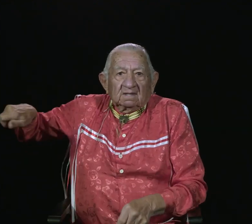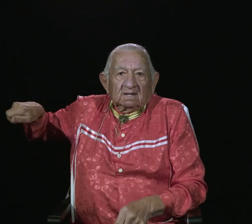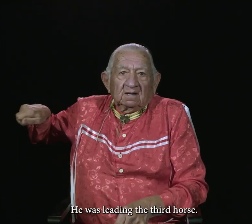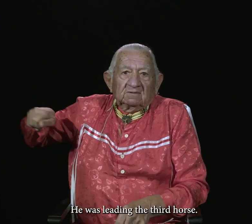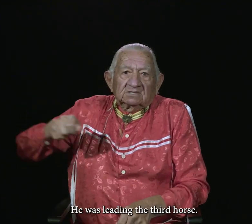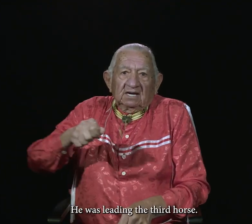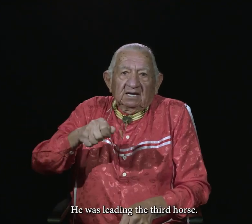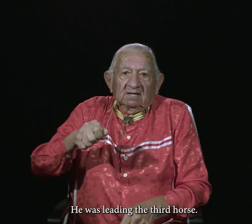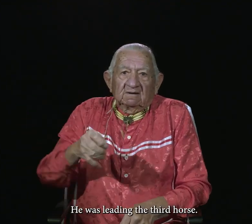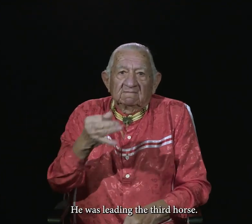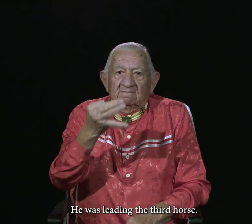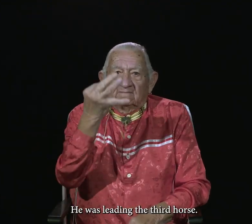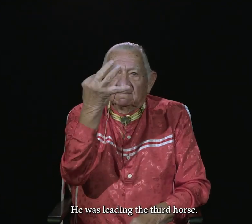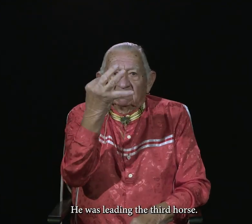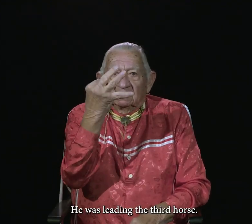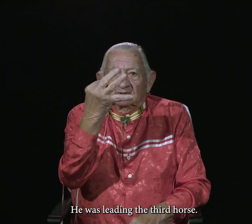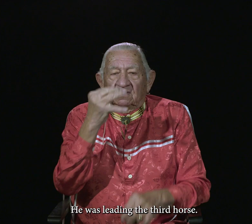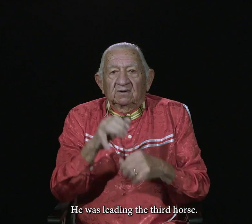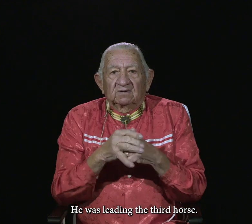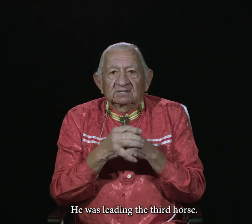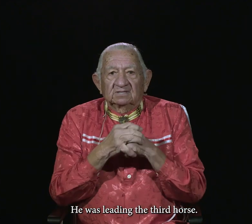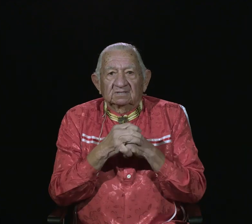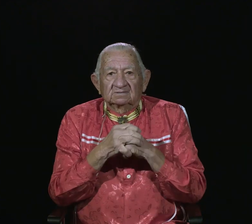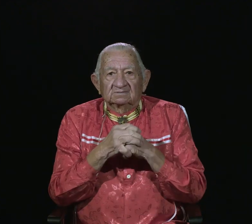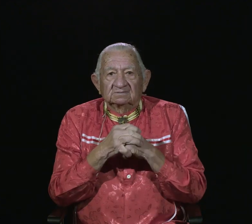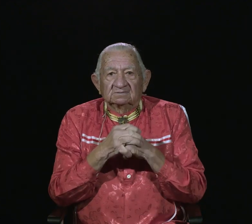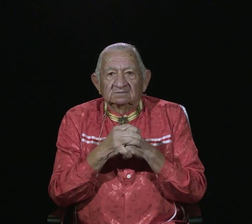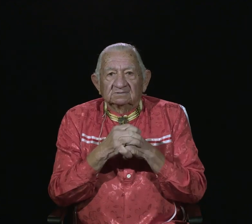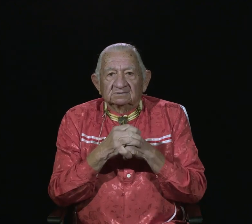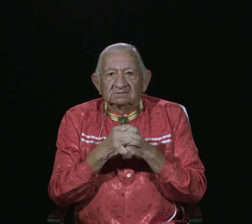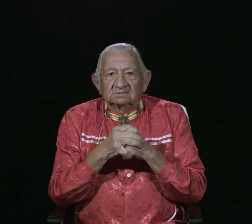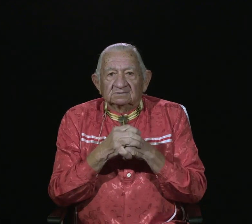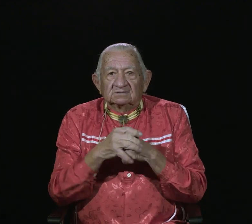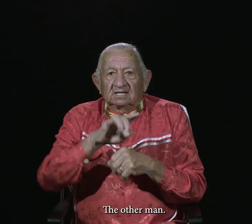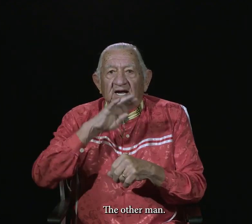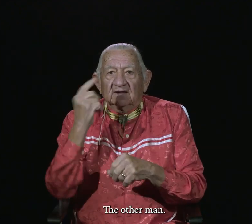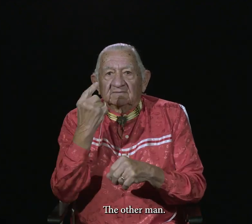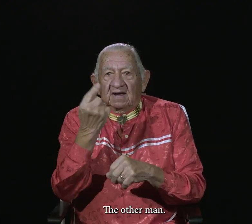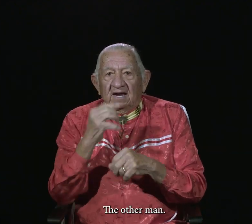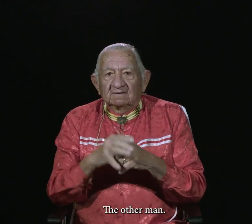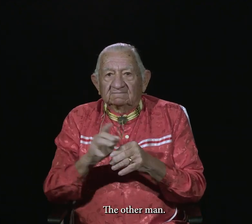He was leading the third horse. The other man,